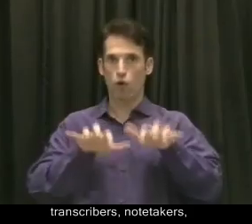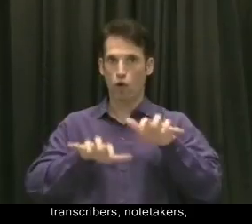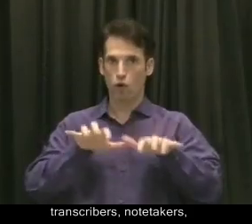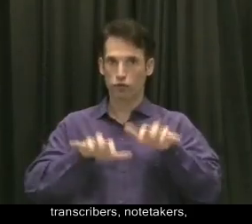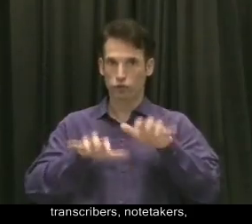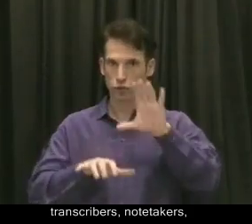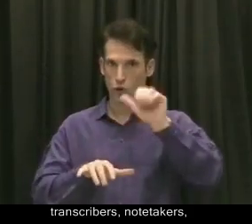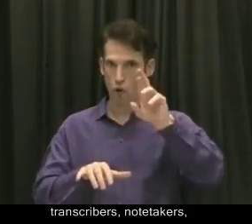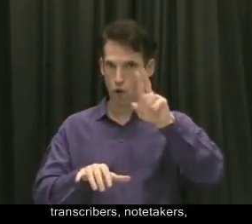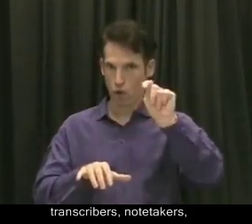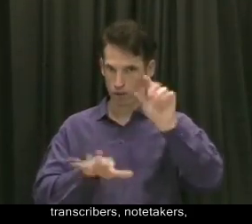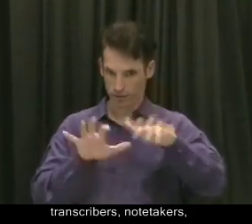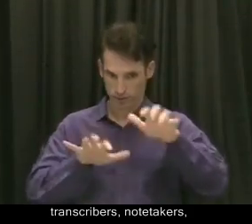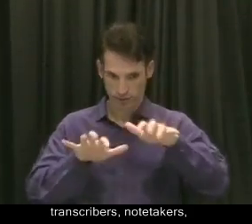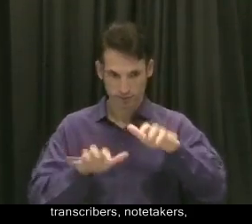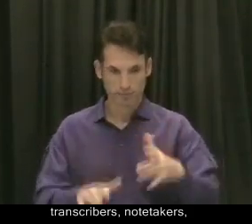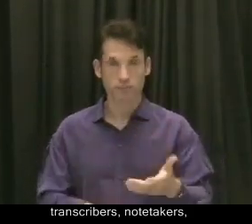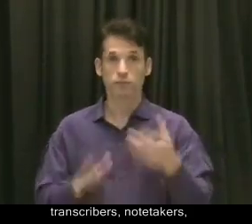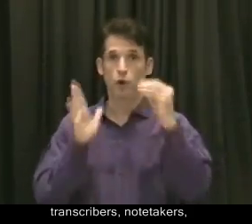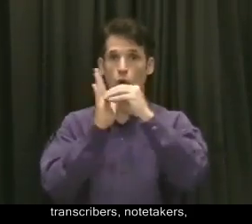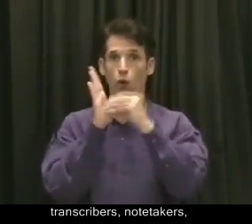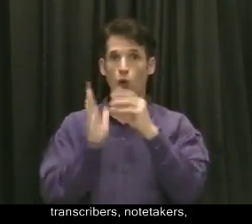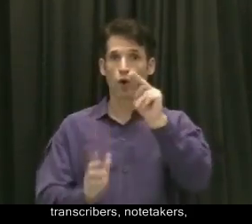transcribers, note takers,